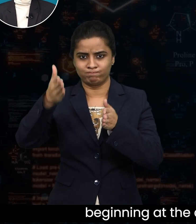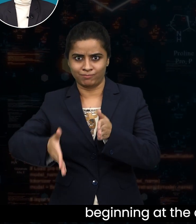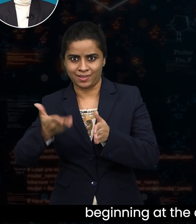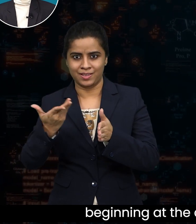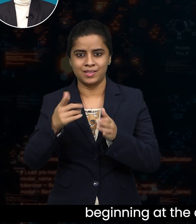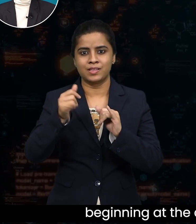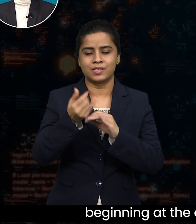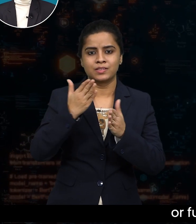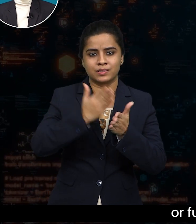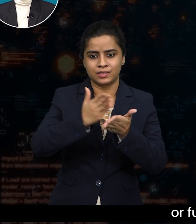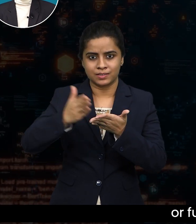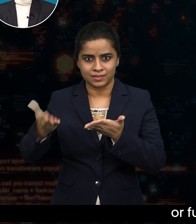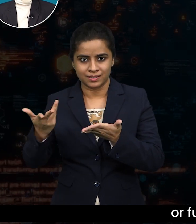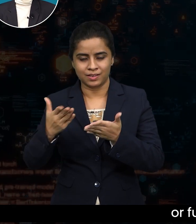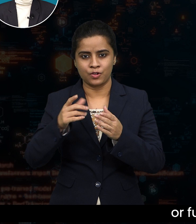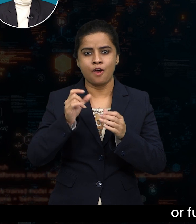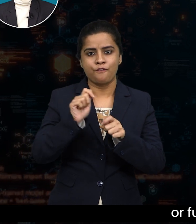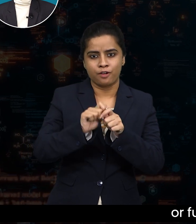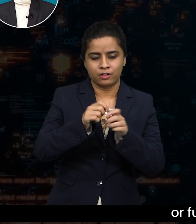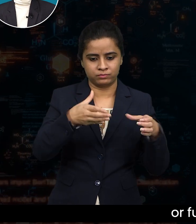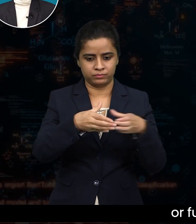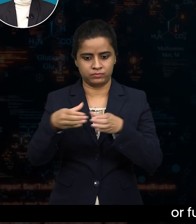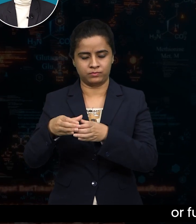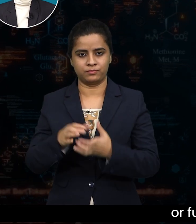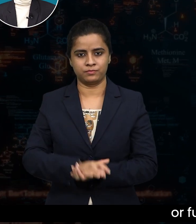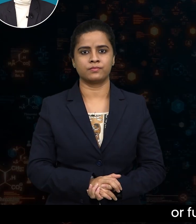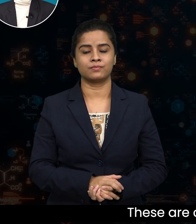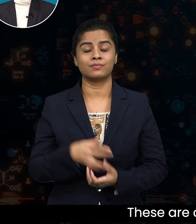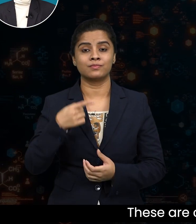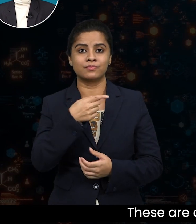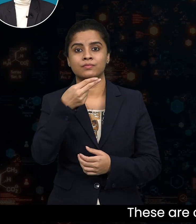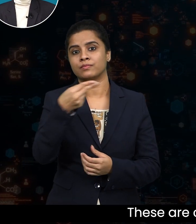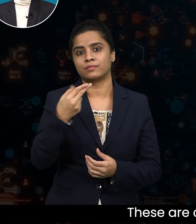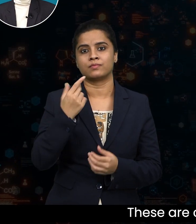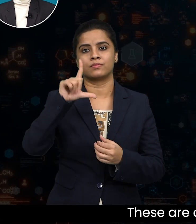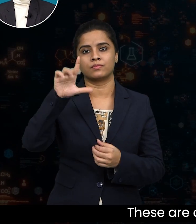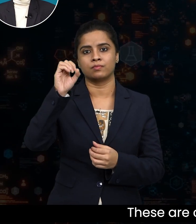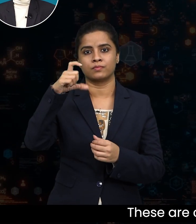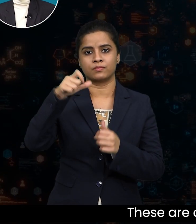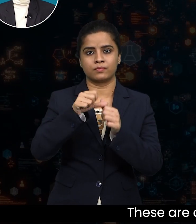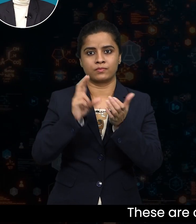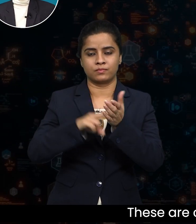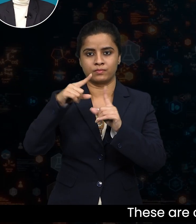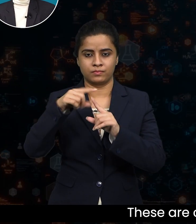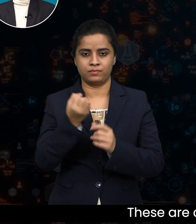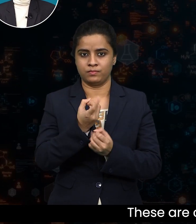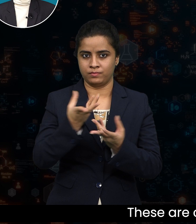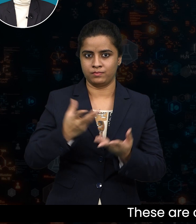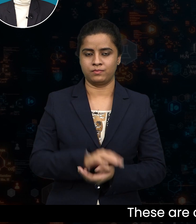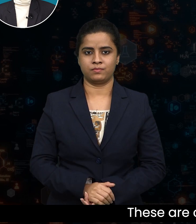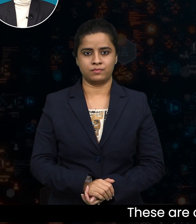the substituent or functional group. These are called locant